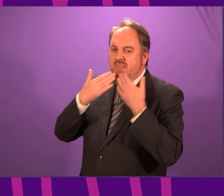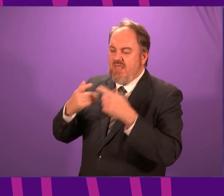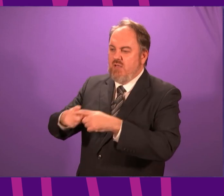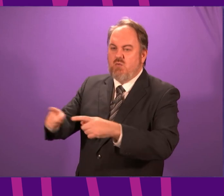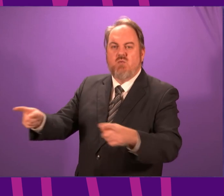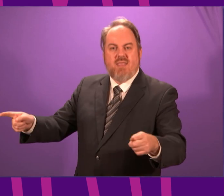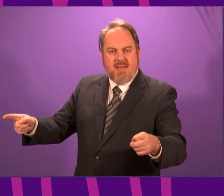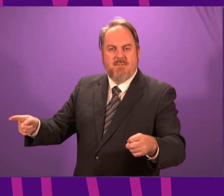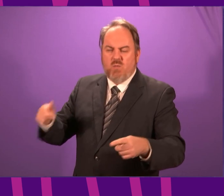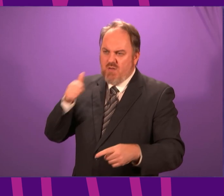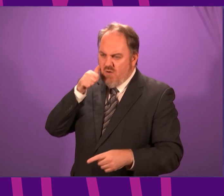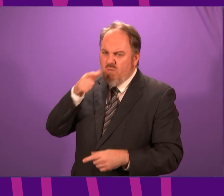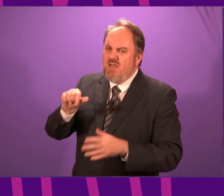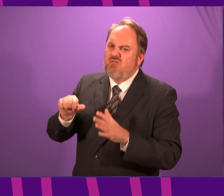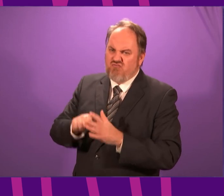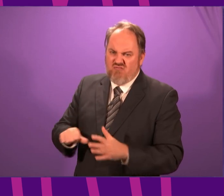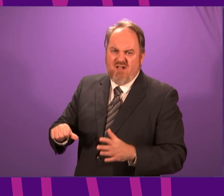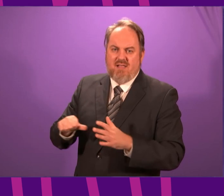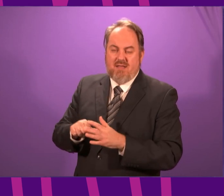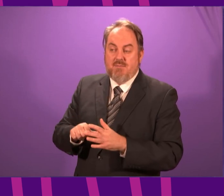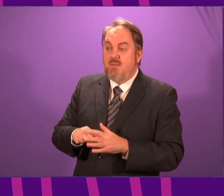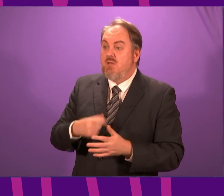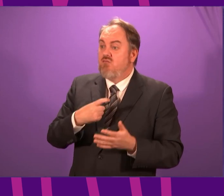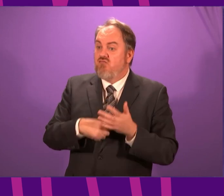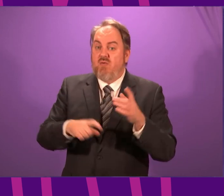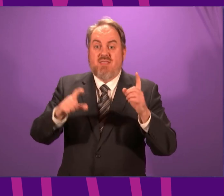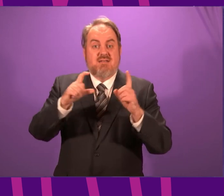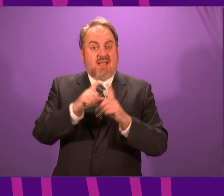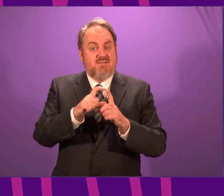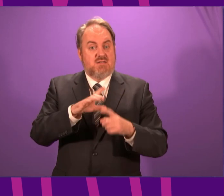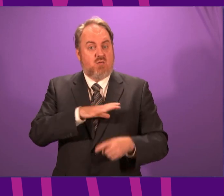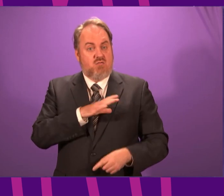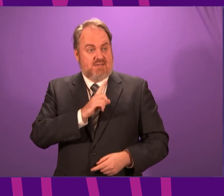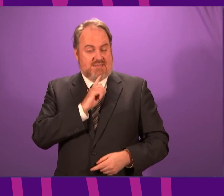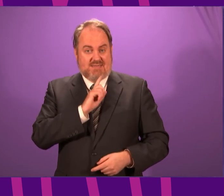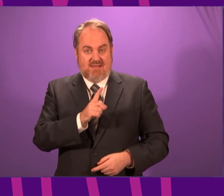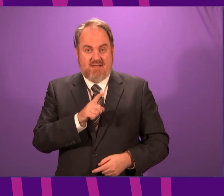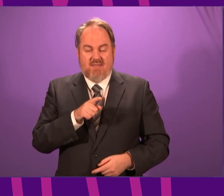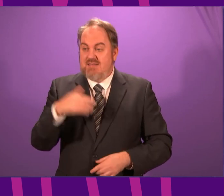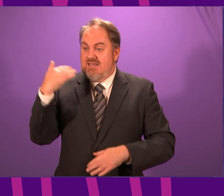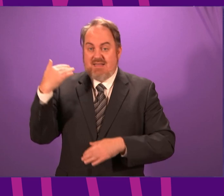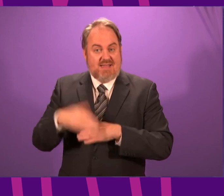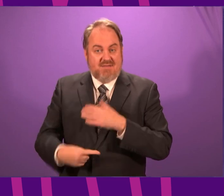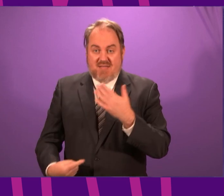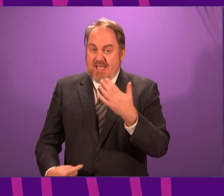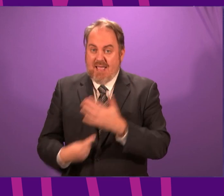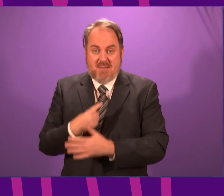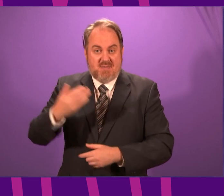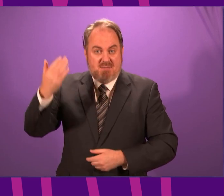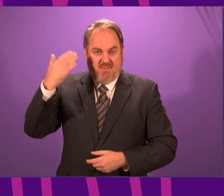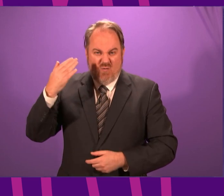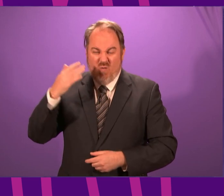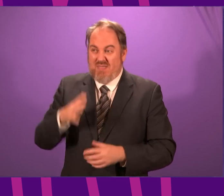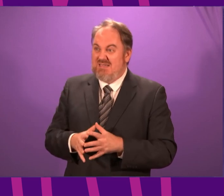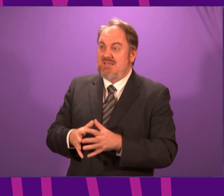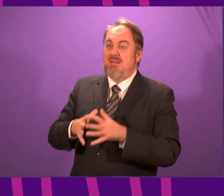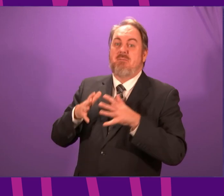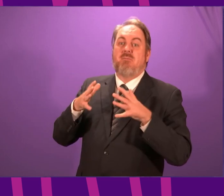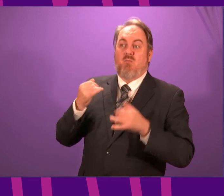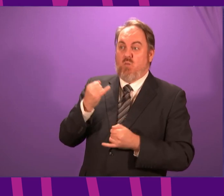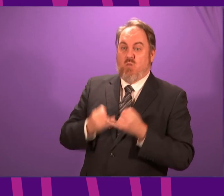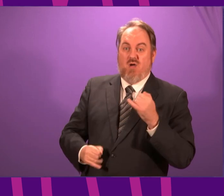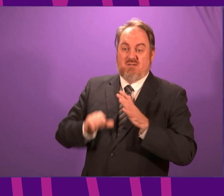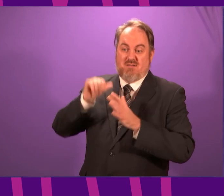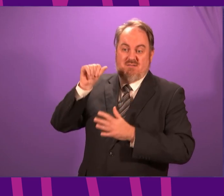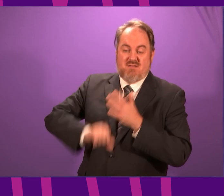pressure. As Ruth Davidson remarked in her opening speech, this is an unprecedented challenge, and therefore the